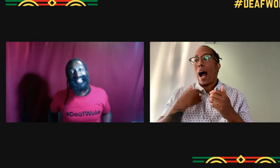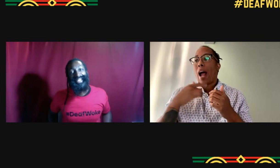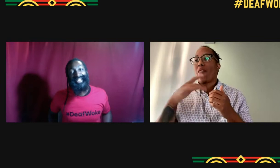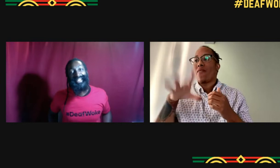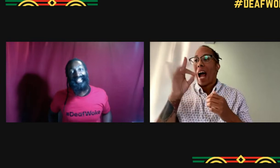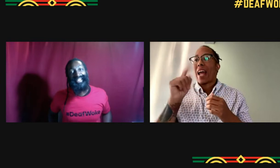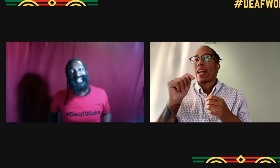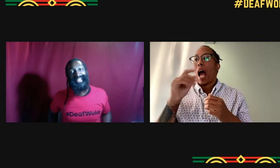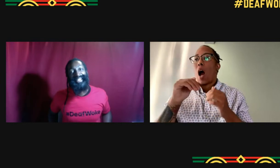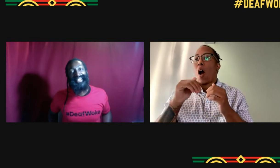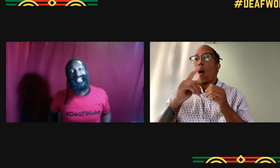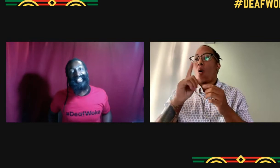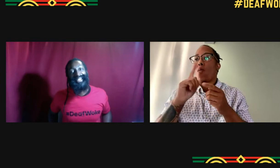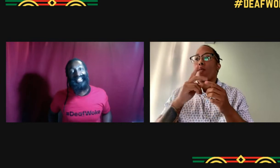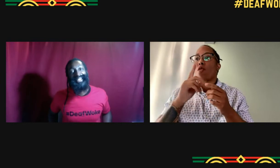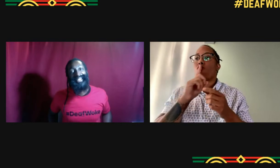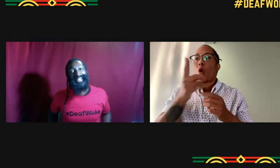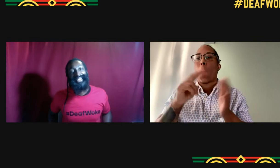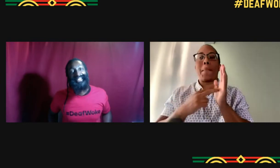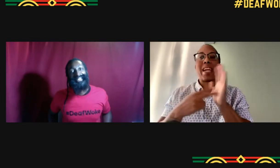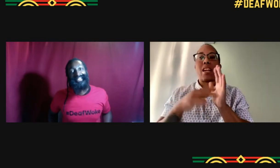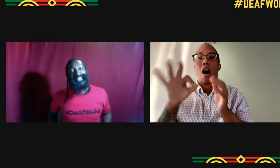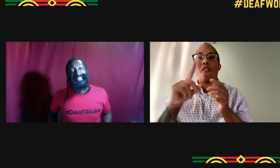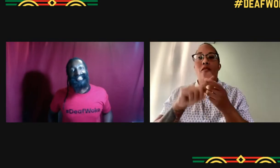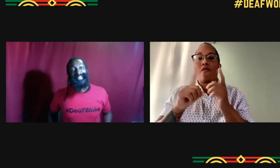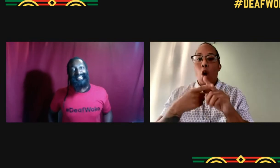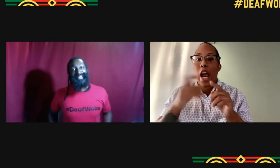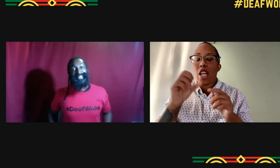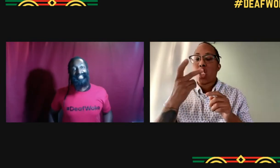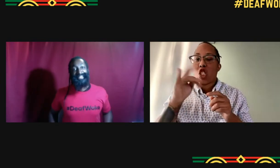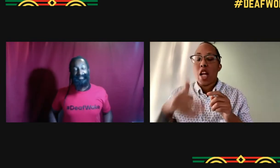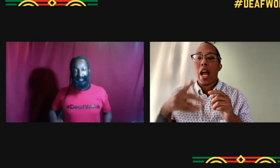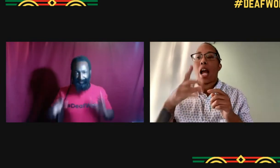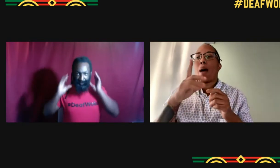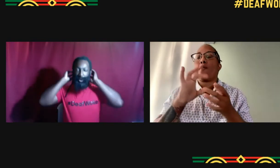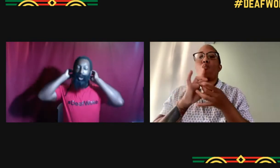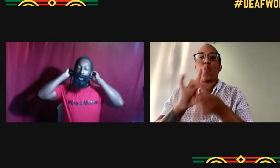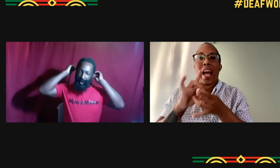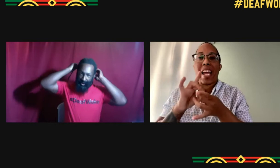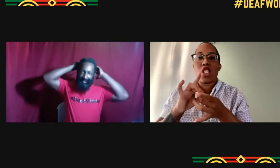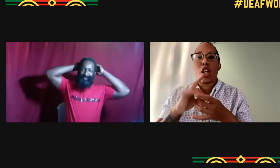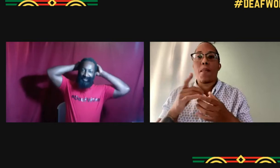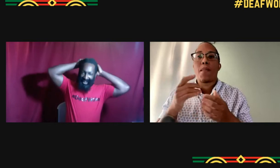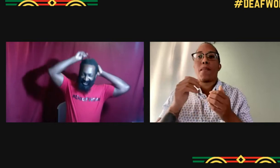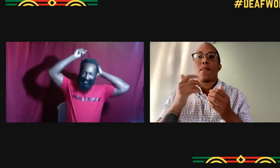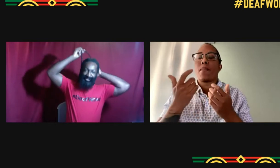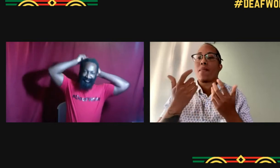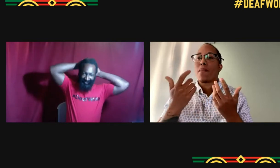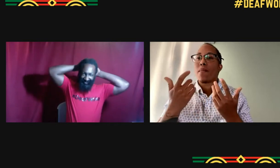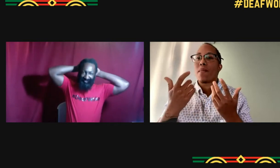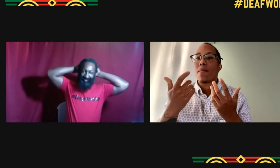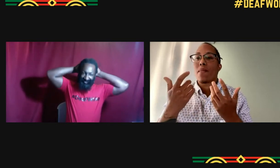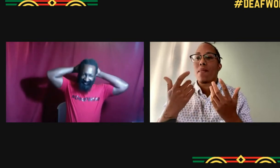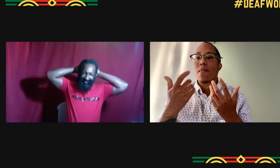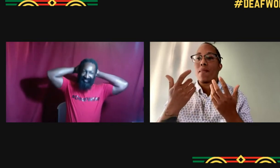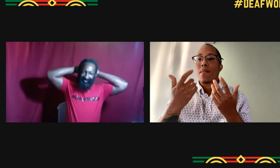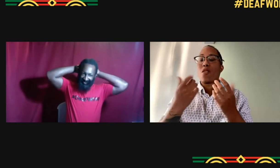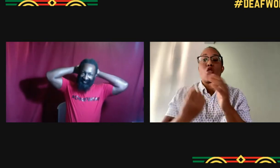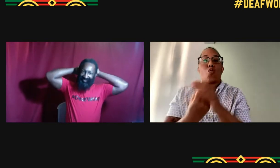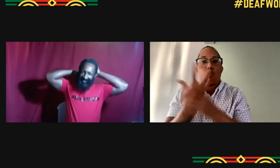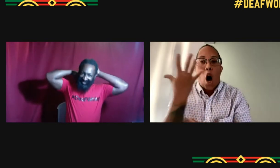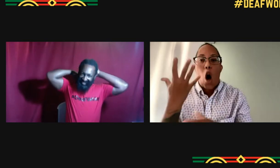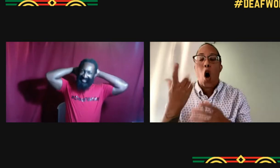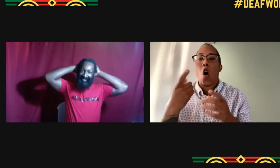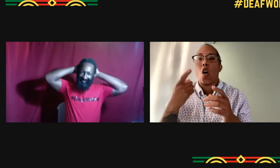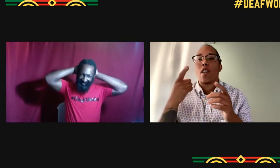But that's how I was able to find the true meaning of friendship and relationships. Mm.